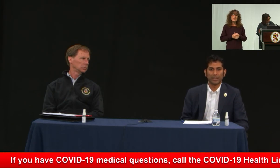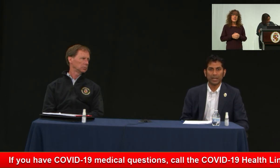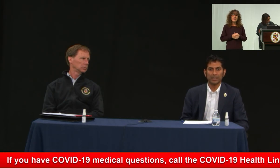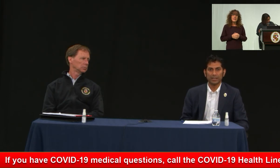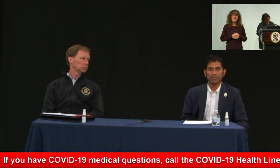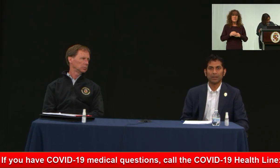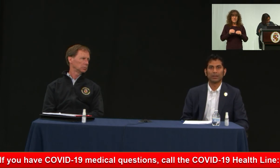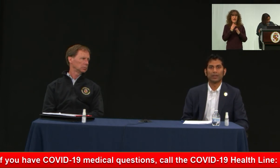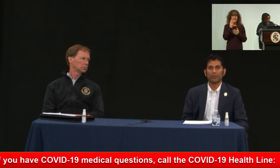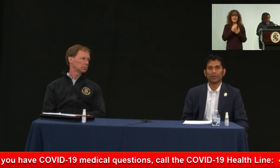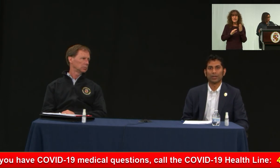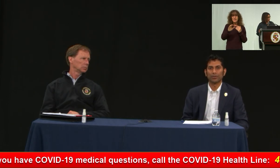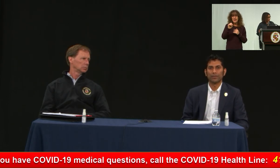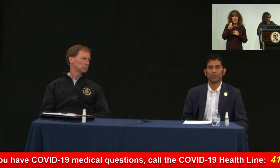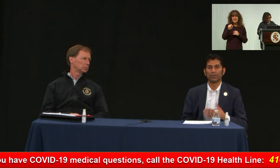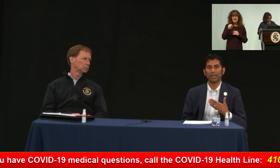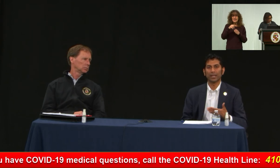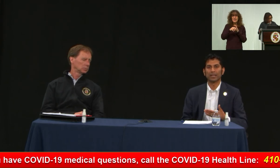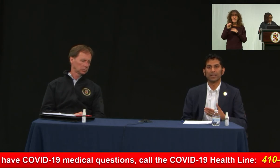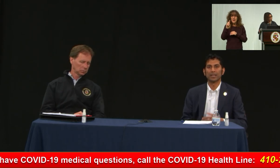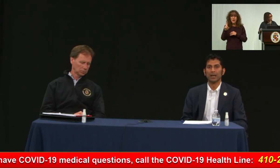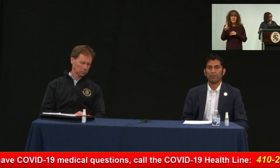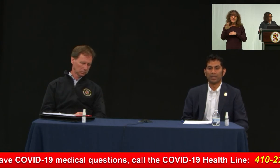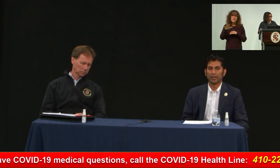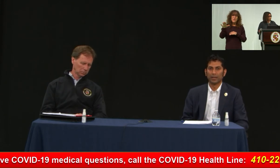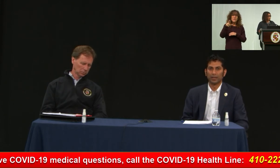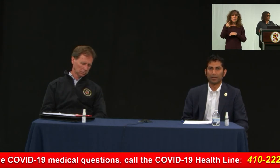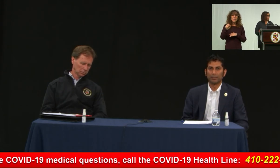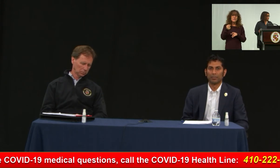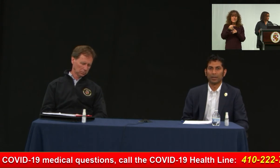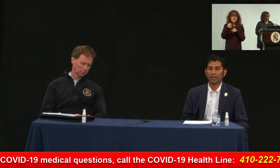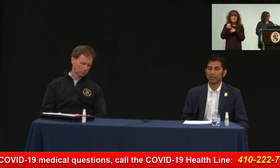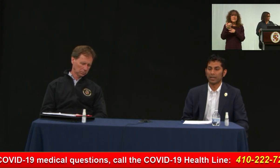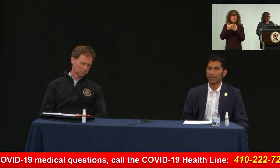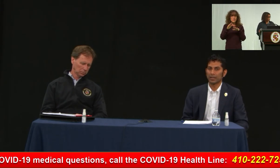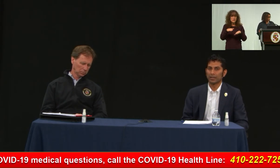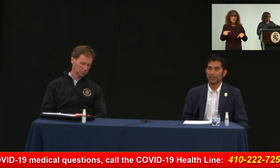There are obviously cases in Maryland and throughout the country of children getting this,